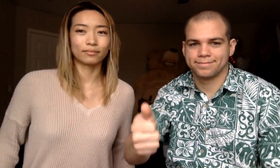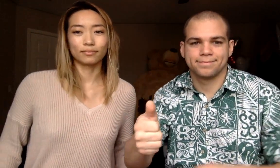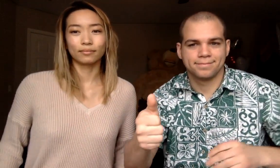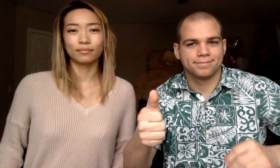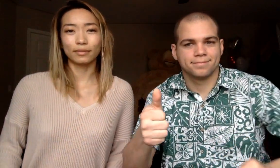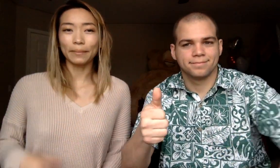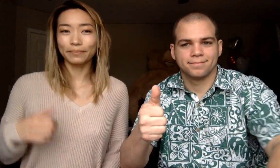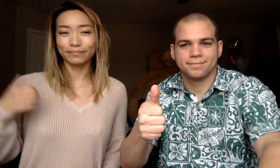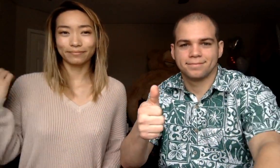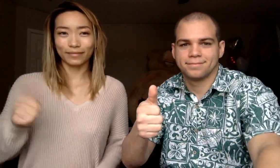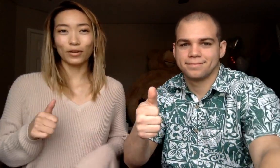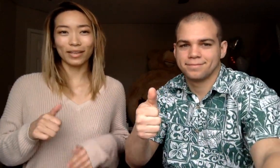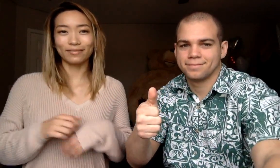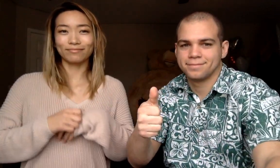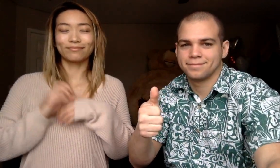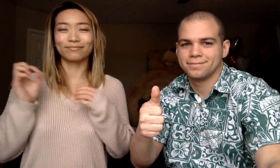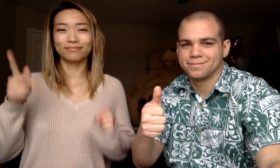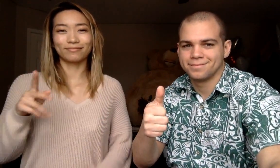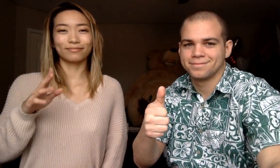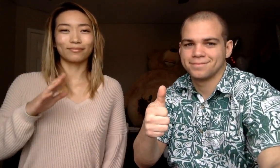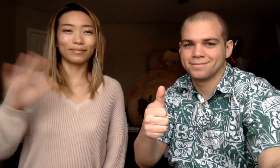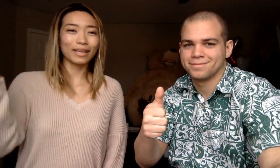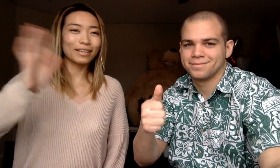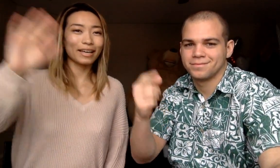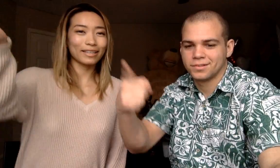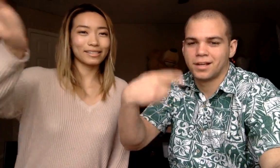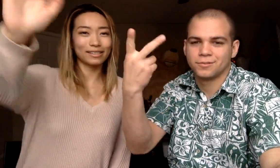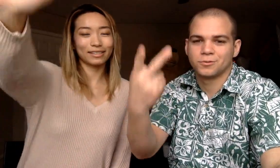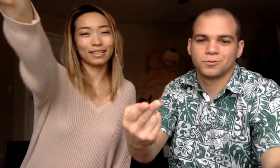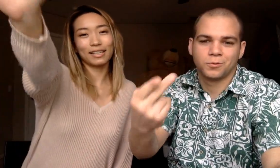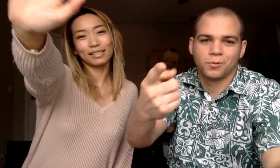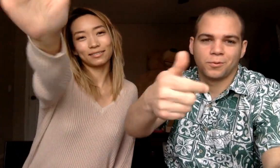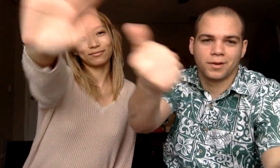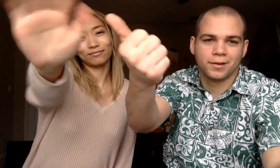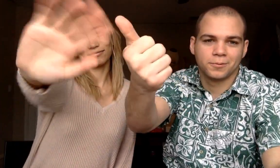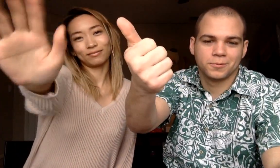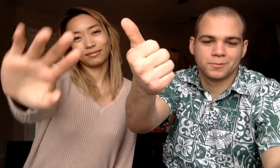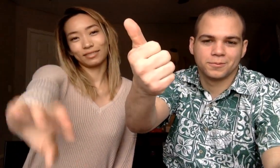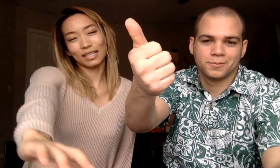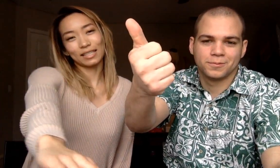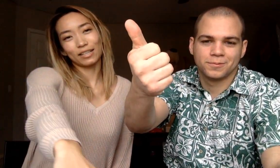Yep. Okay. Bye, guys. That's fine.